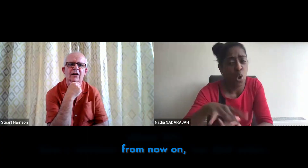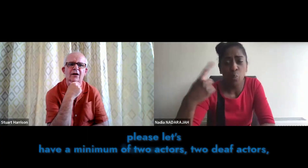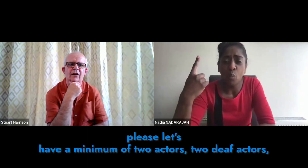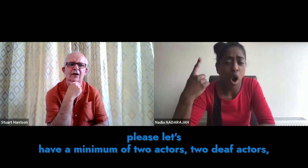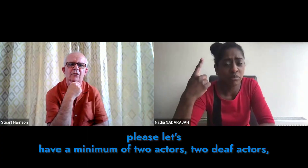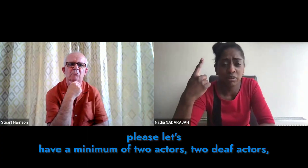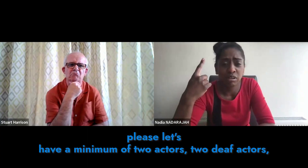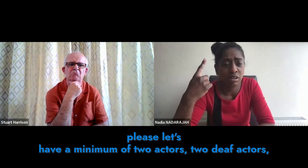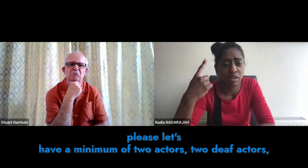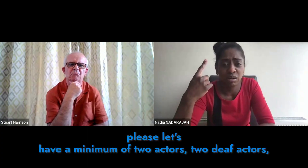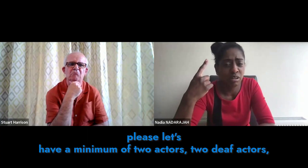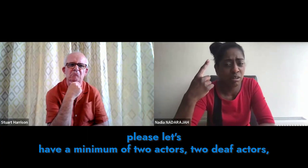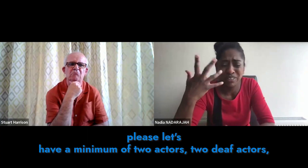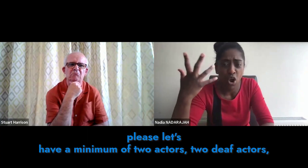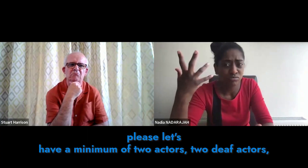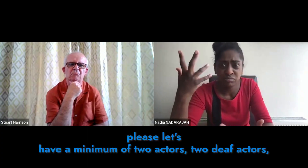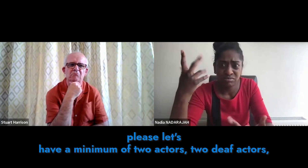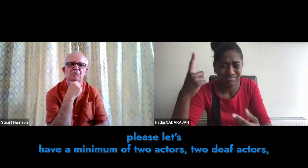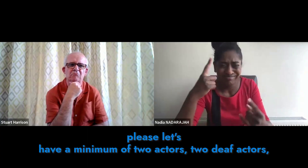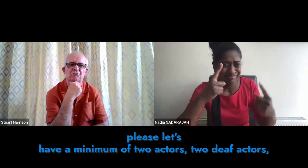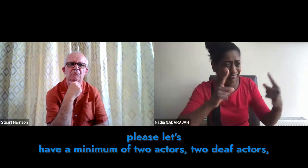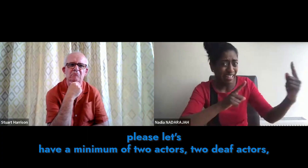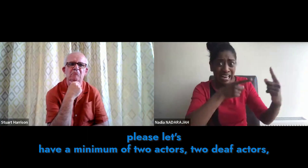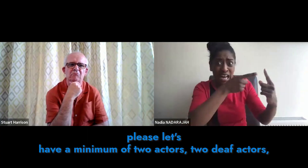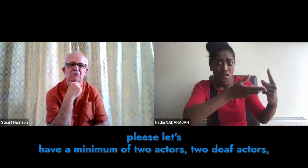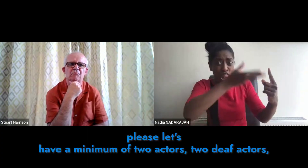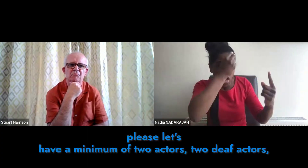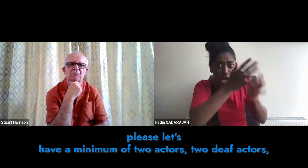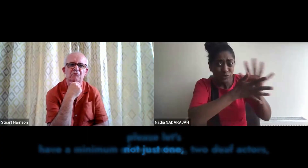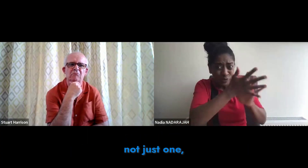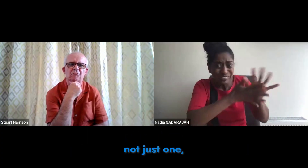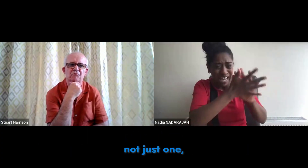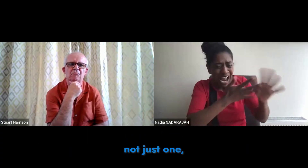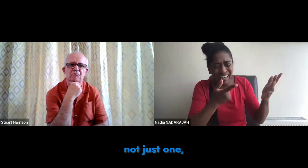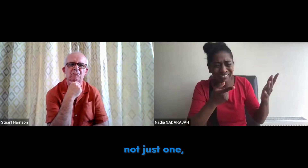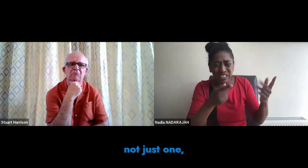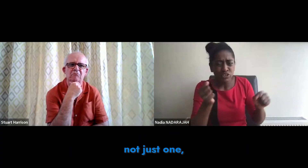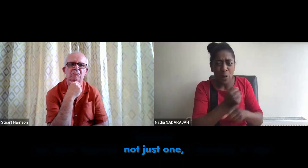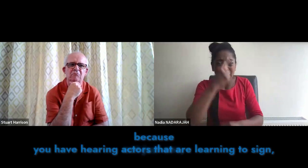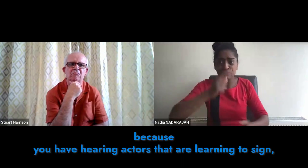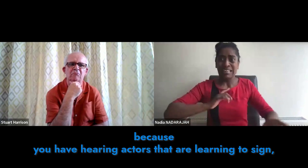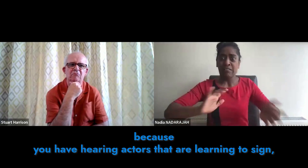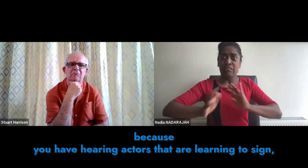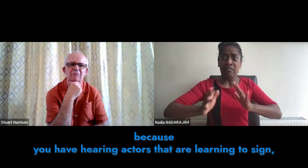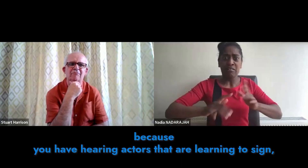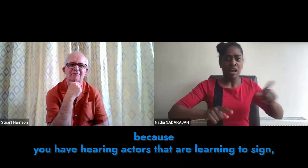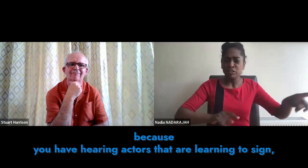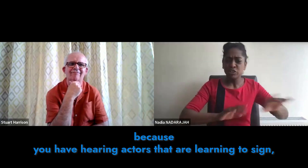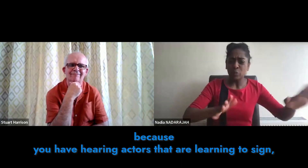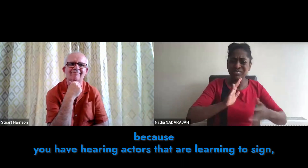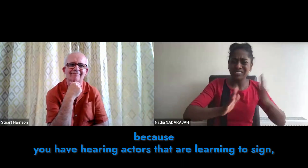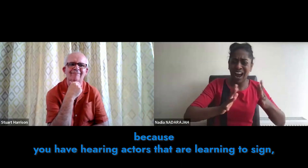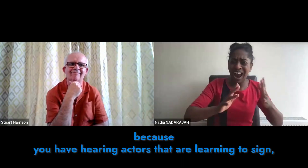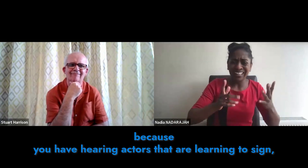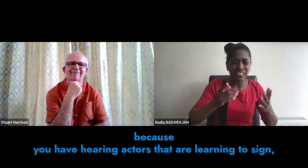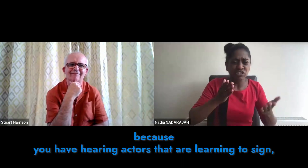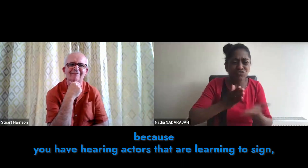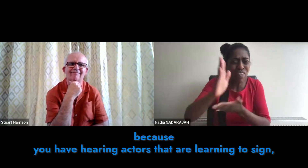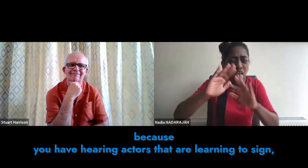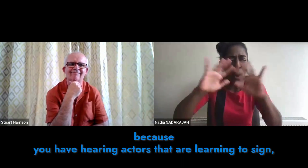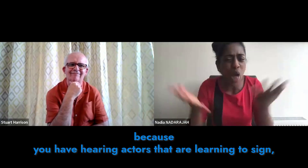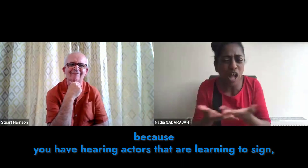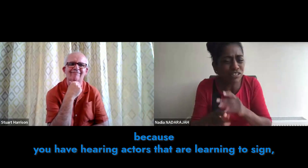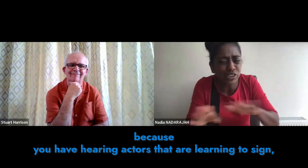on, please, let's have a minimum of two deaf actors, not just one, because you